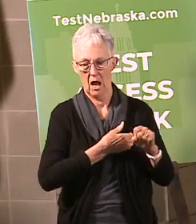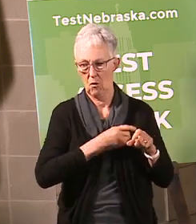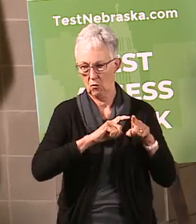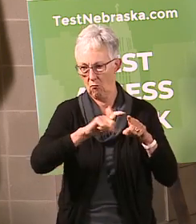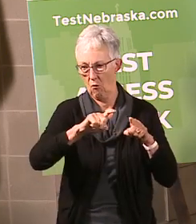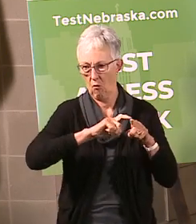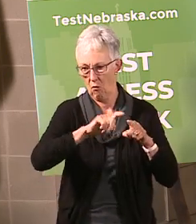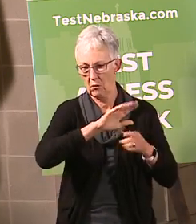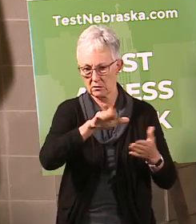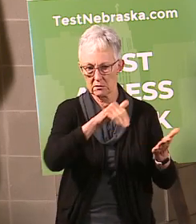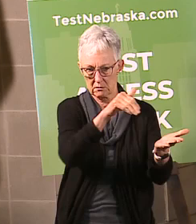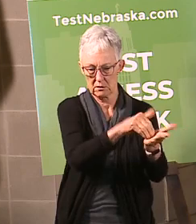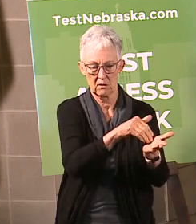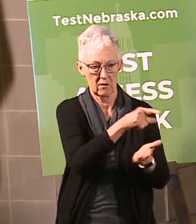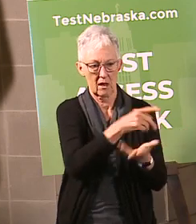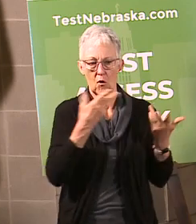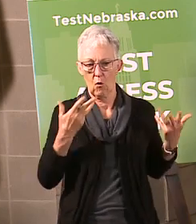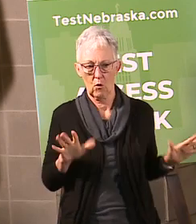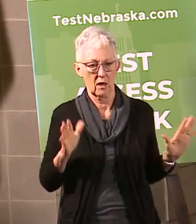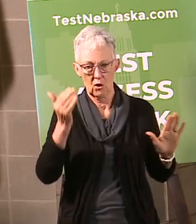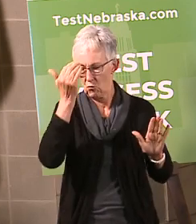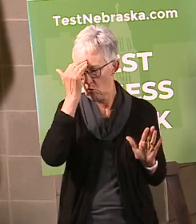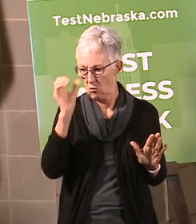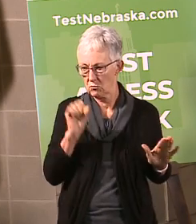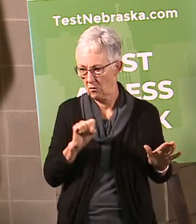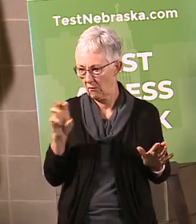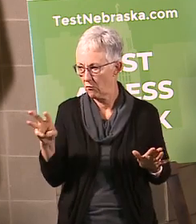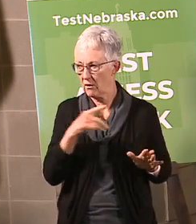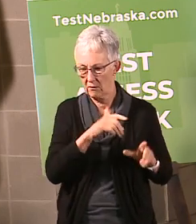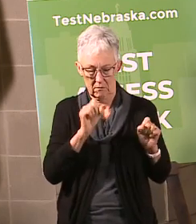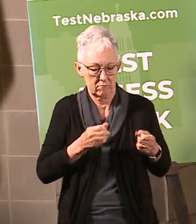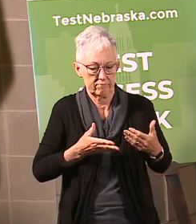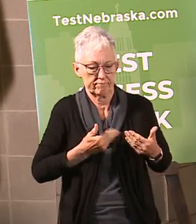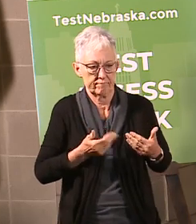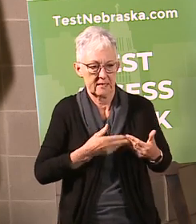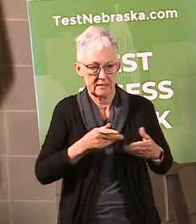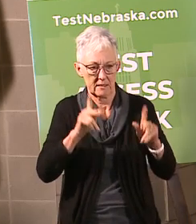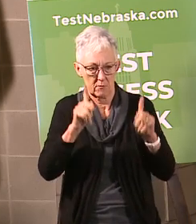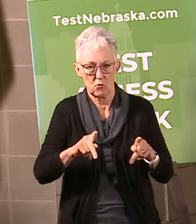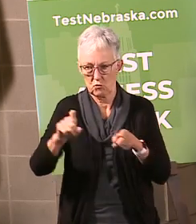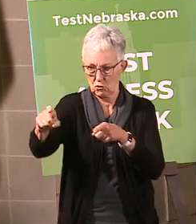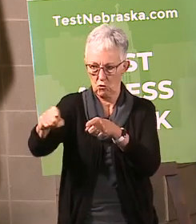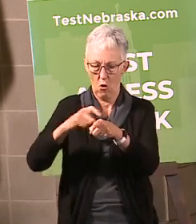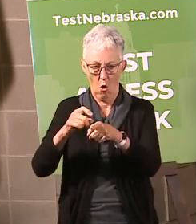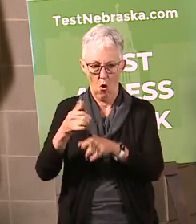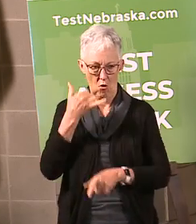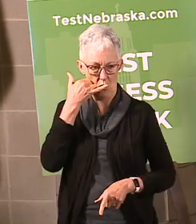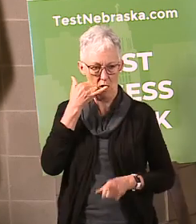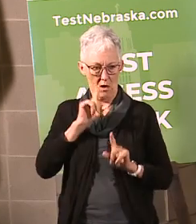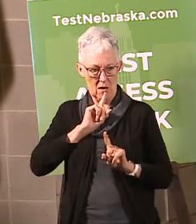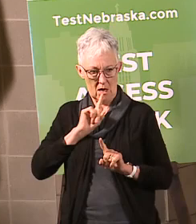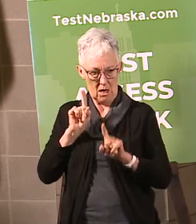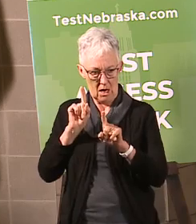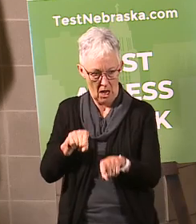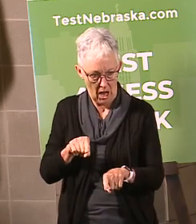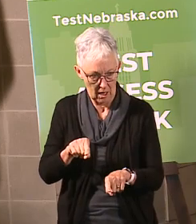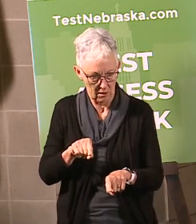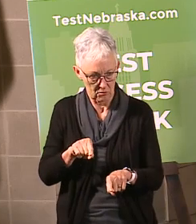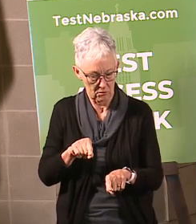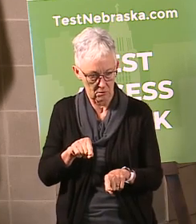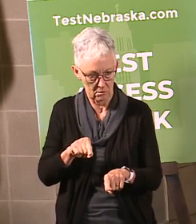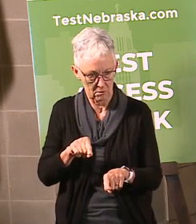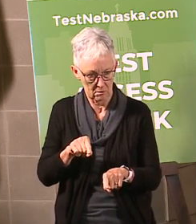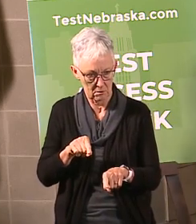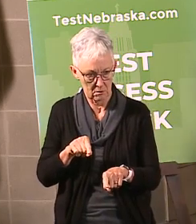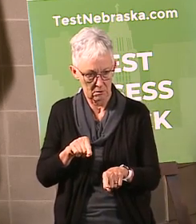obviously familiar with the software and everything, so they'll be able to help answer people's questions and so forth. So that's who's going to be doing it. Excuse